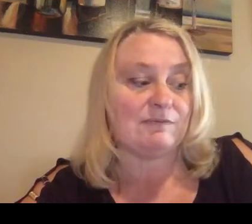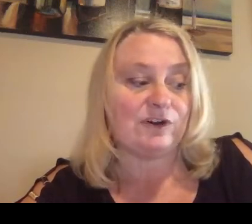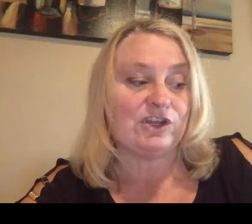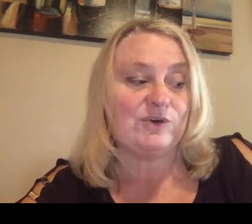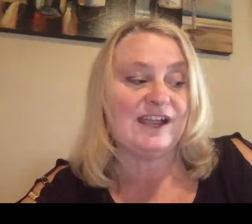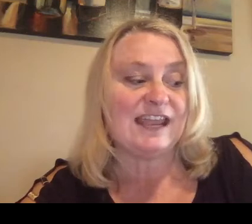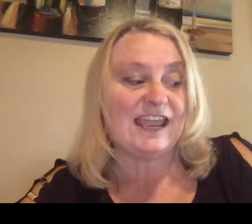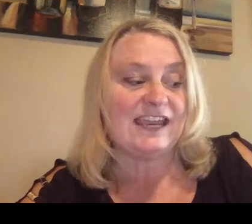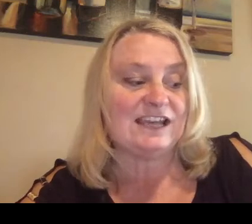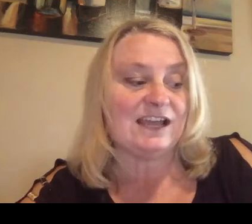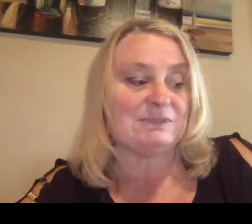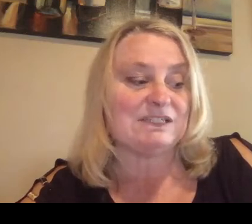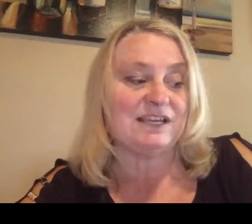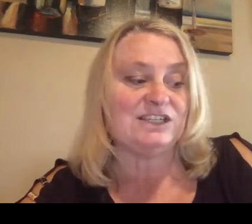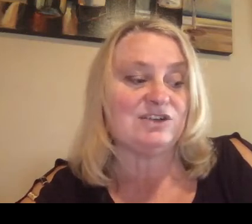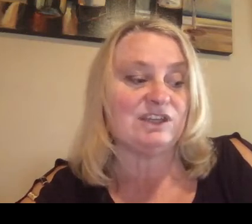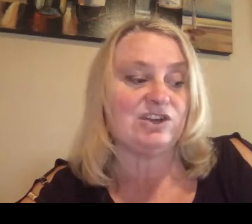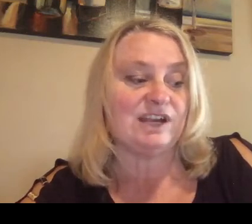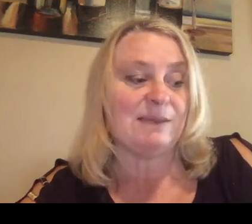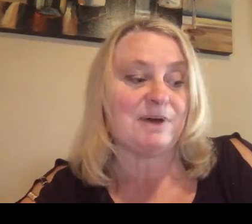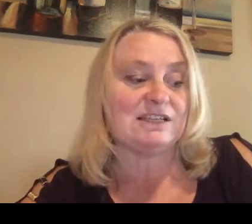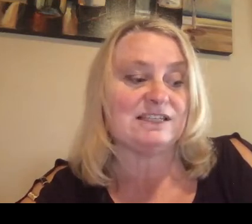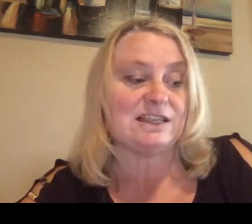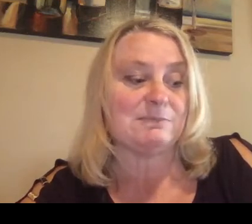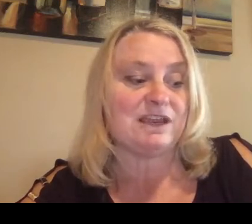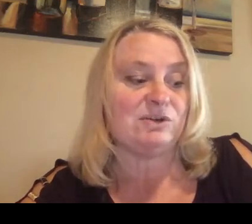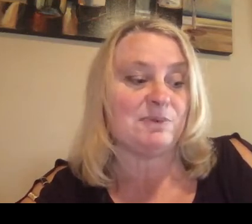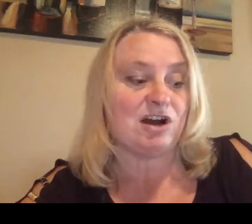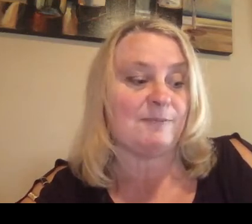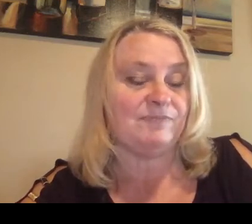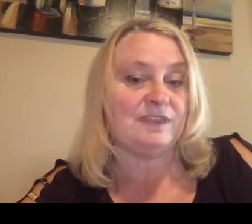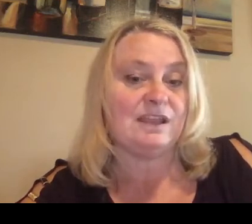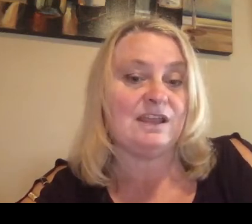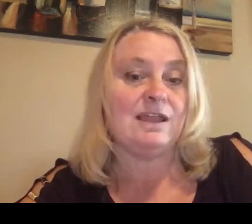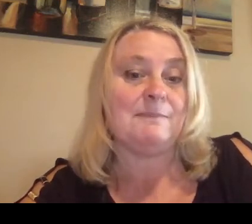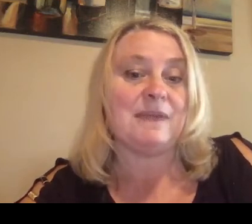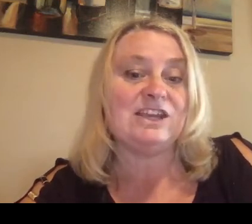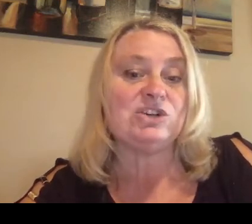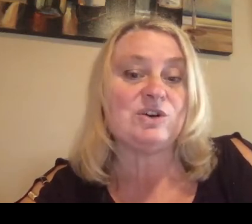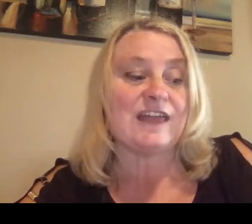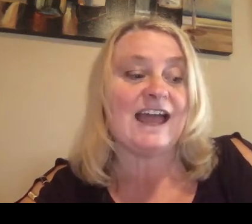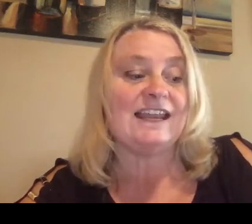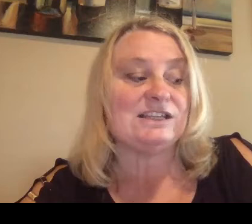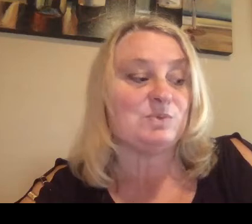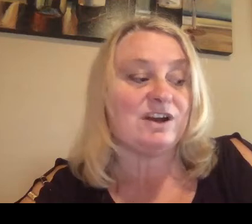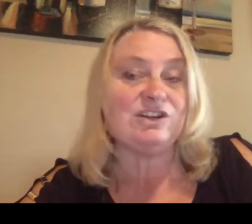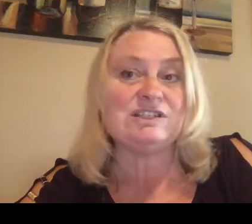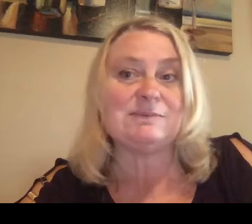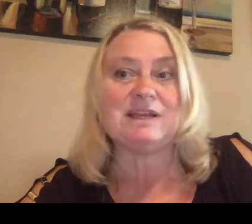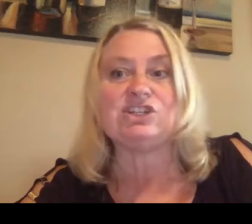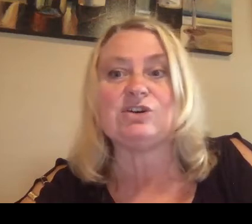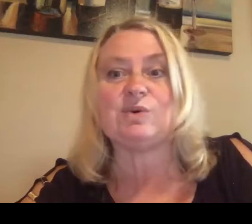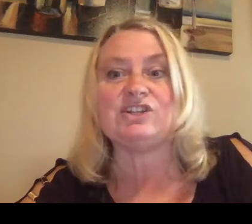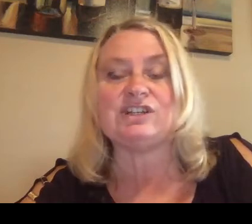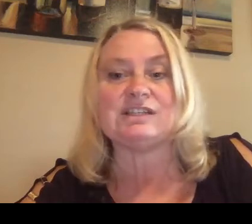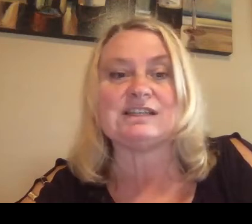important. For Q&A times, please note the Q&A boxes on the menu bar. Make sure that is where you